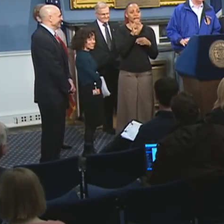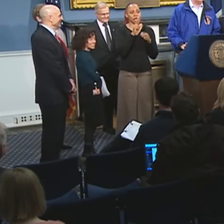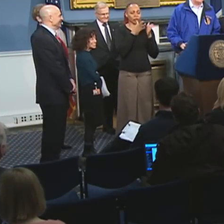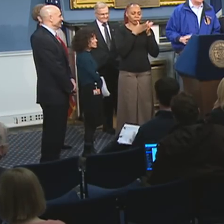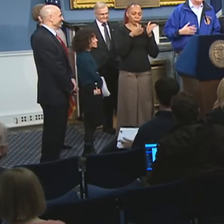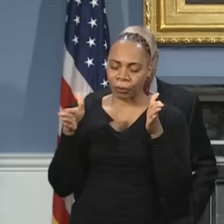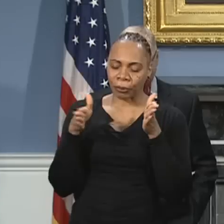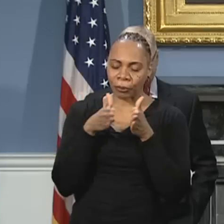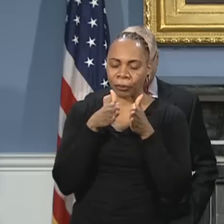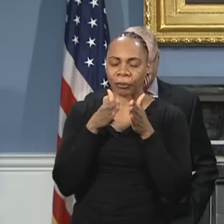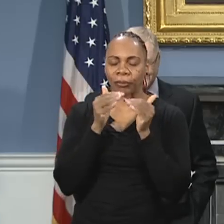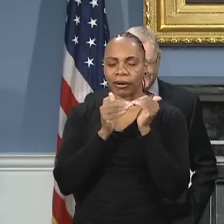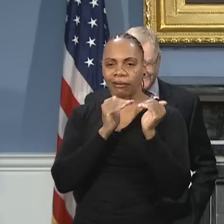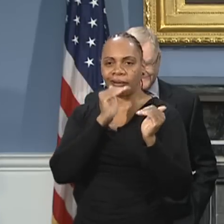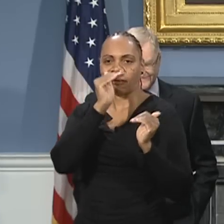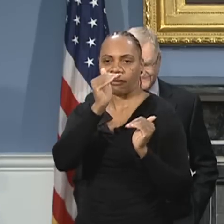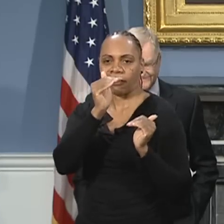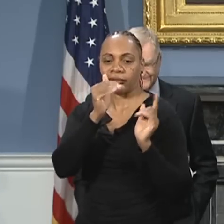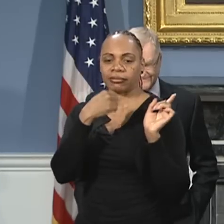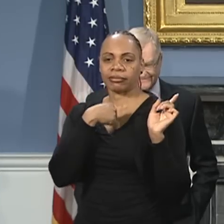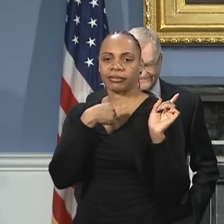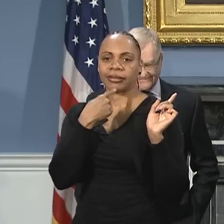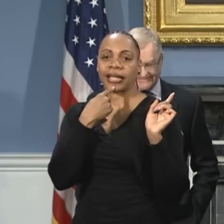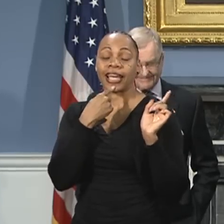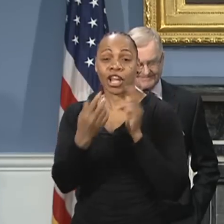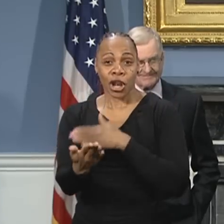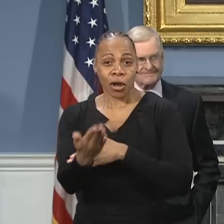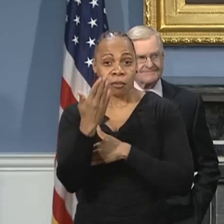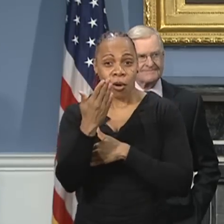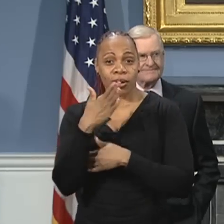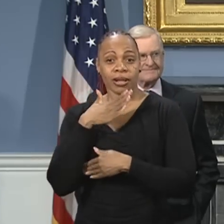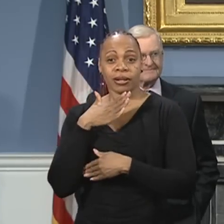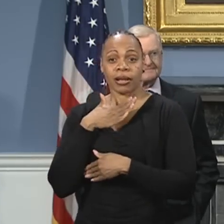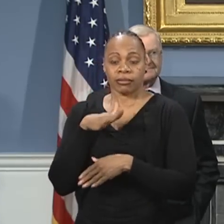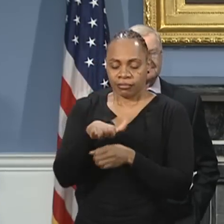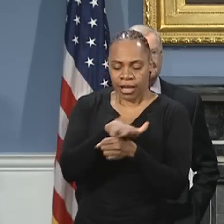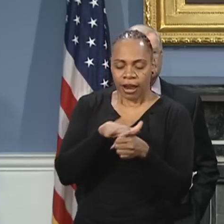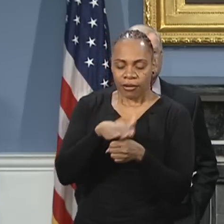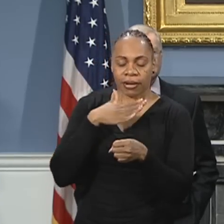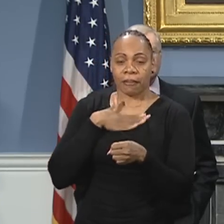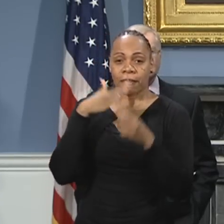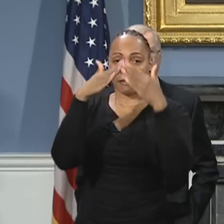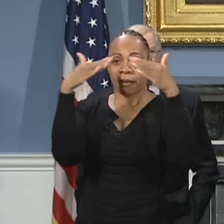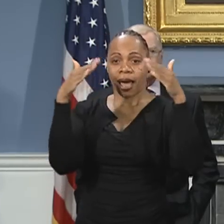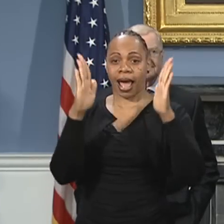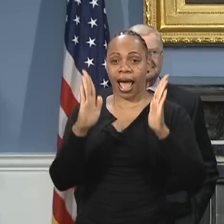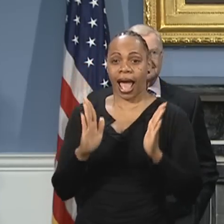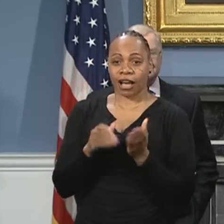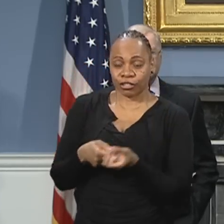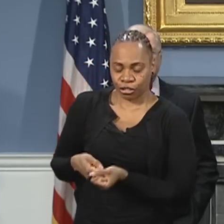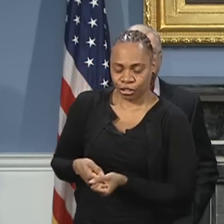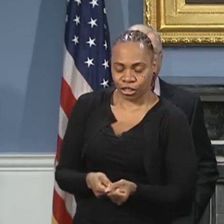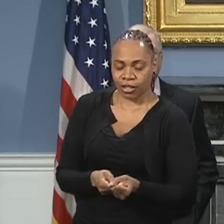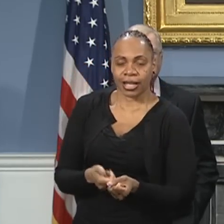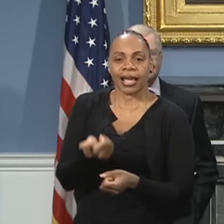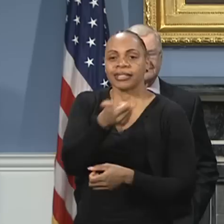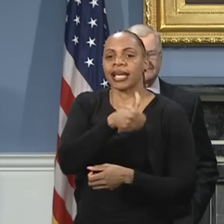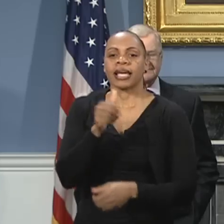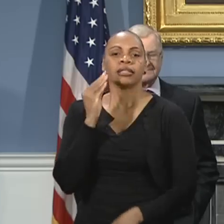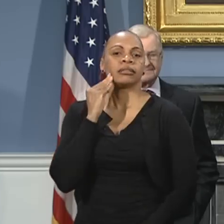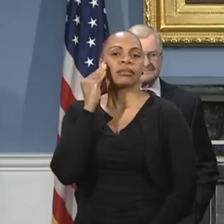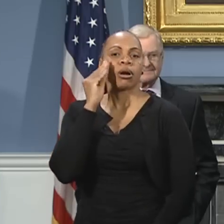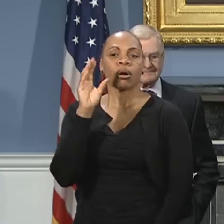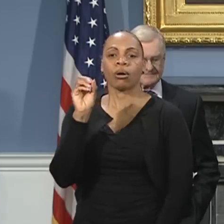Look, I think this morning, as I said, I was shoveling my house, and I think as any homeowner will tell you,